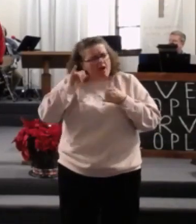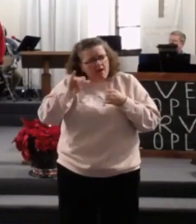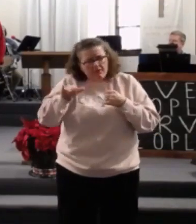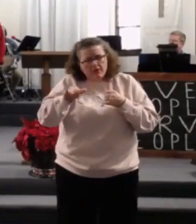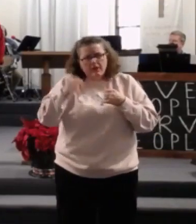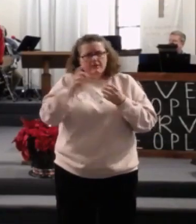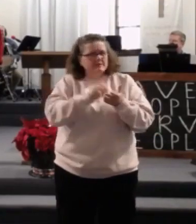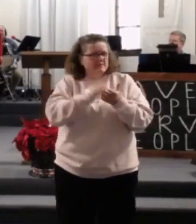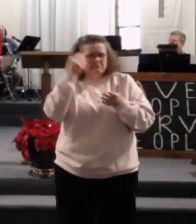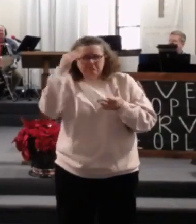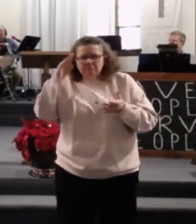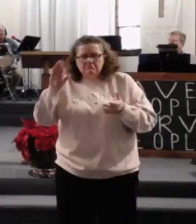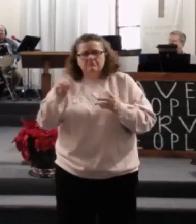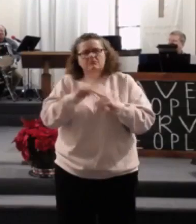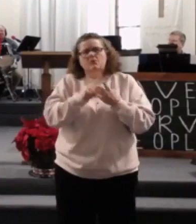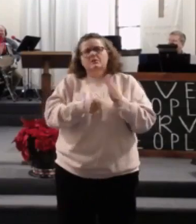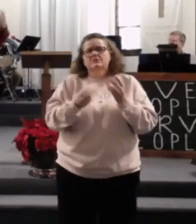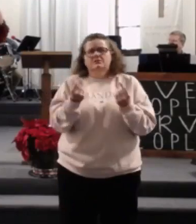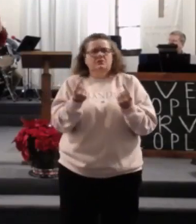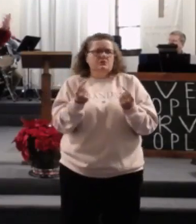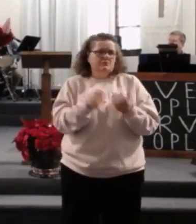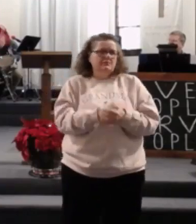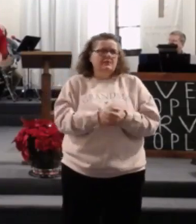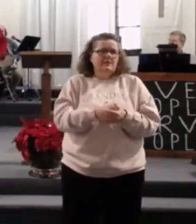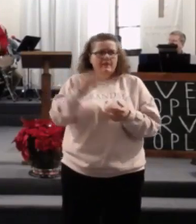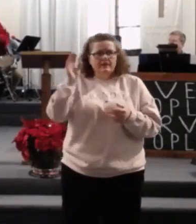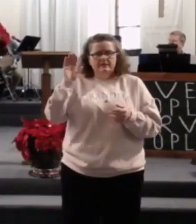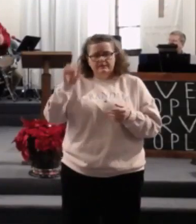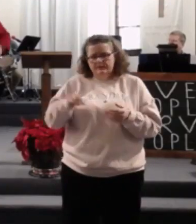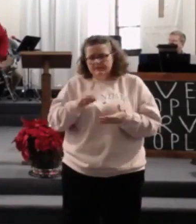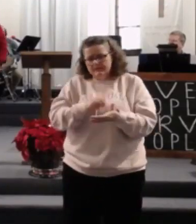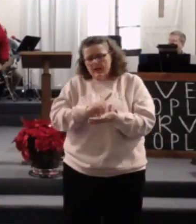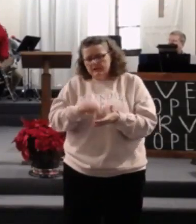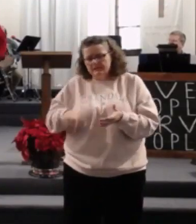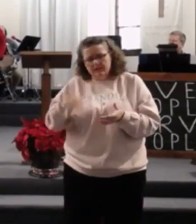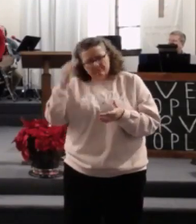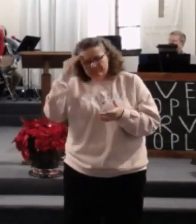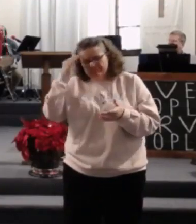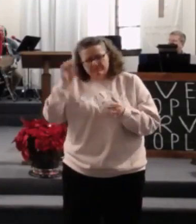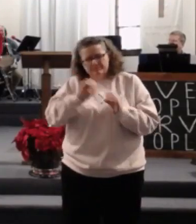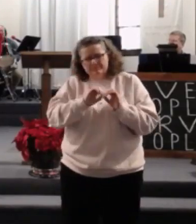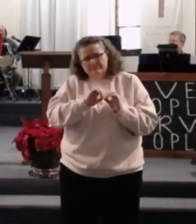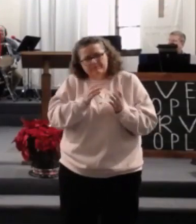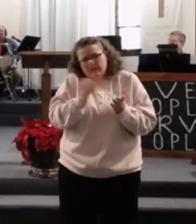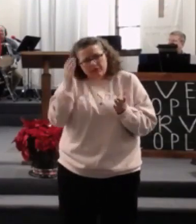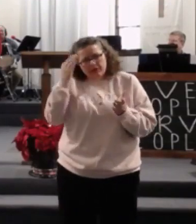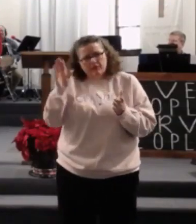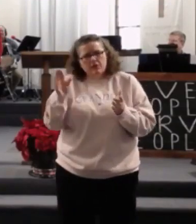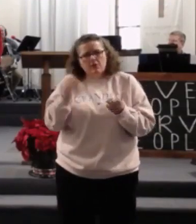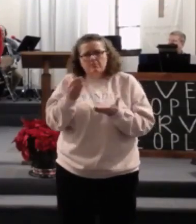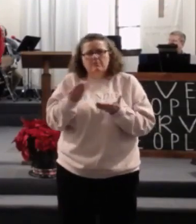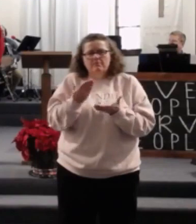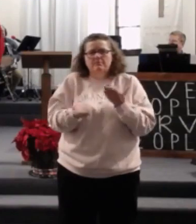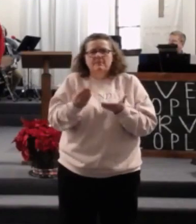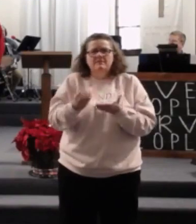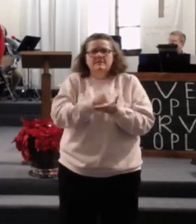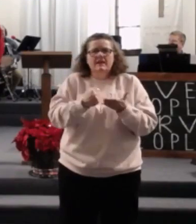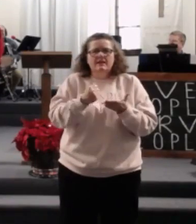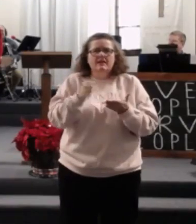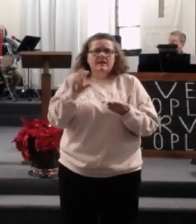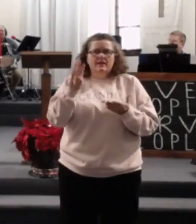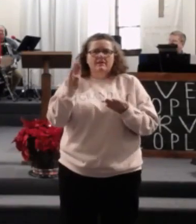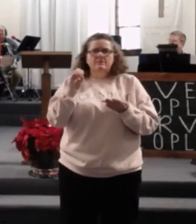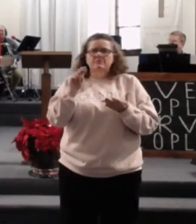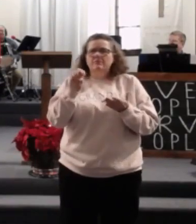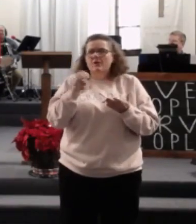what to do with it. And the doctors, you know, they, you know, bone something. They may have to remove part of it. And this is the last thing they can try